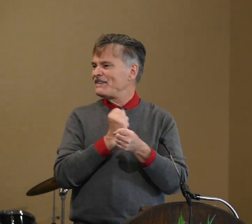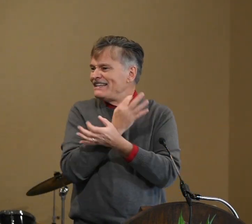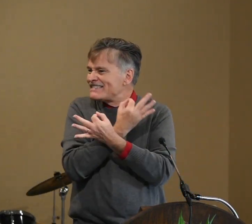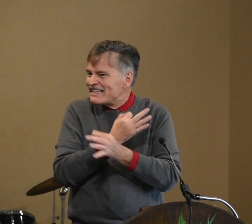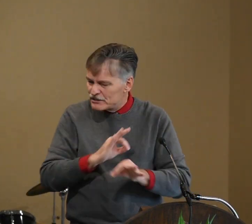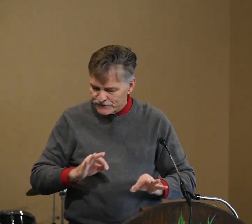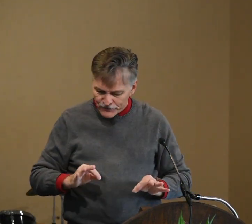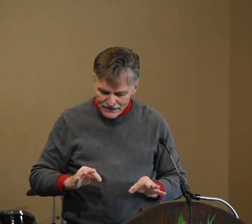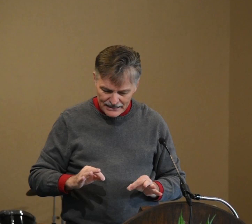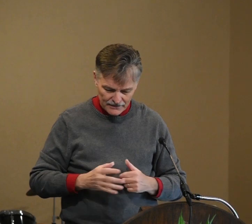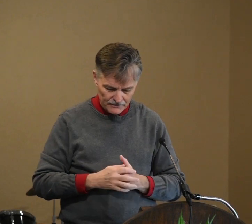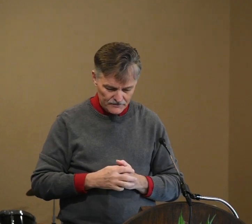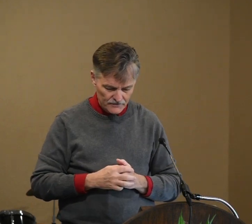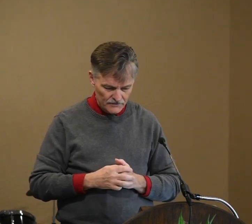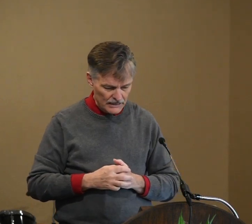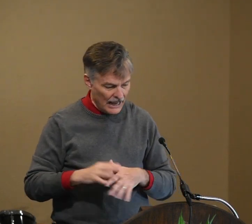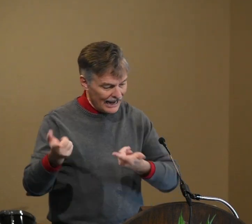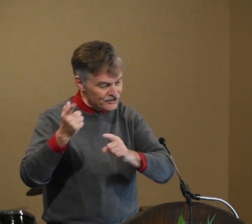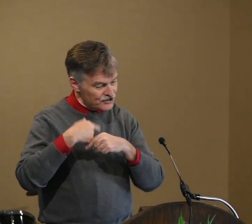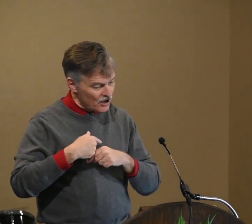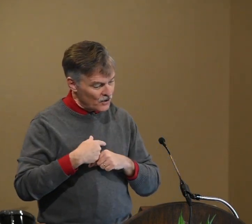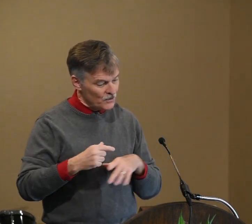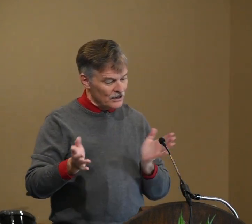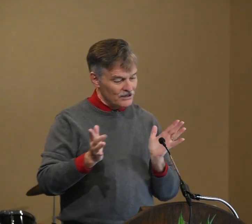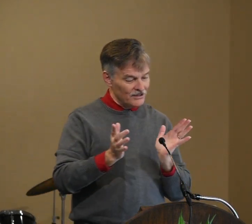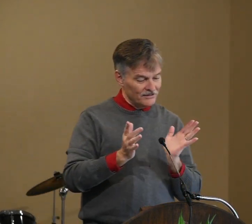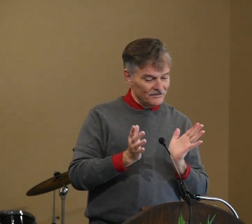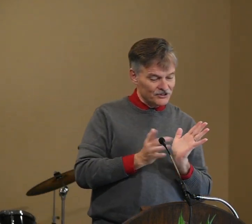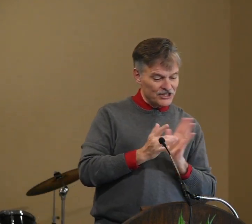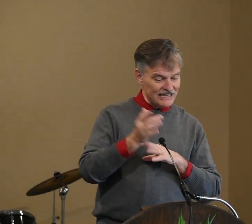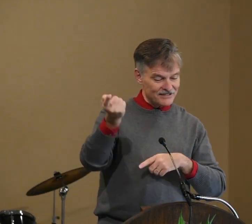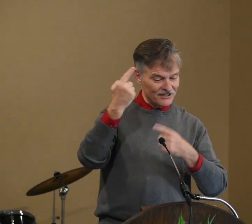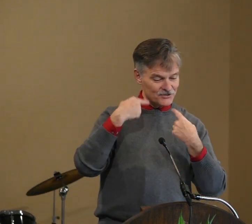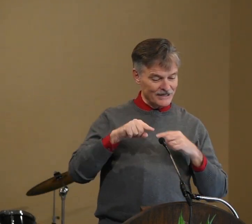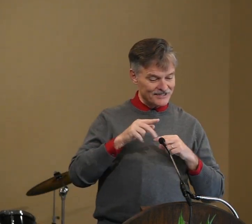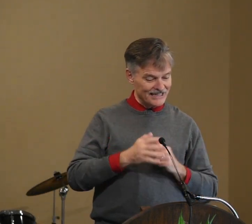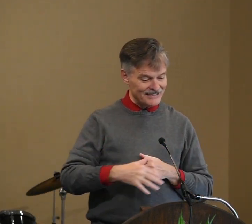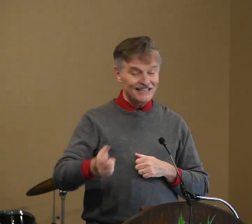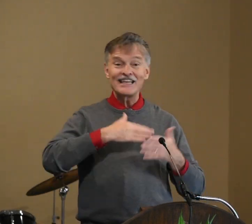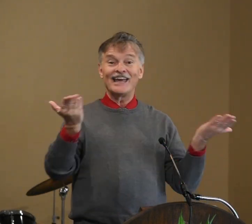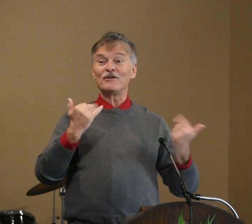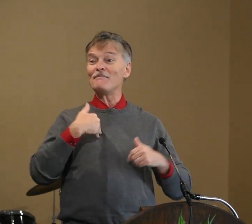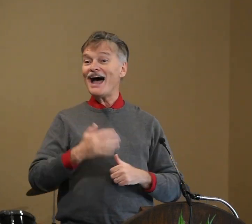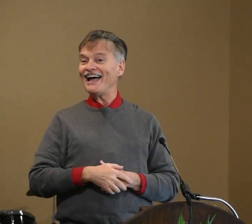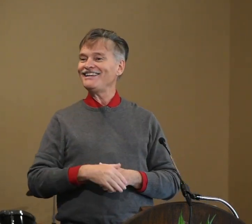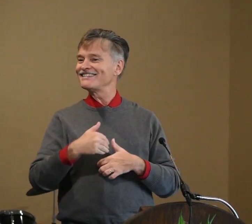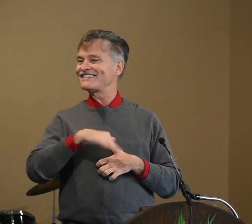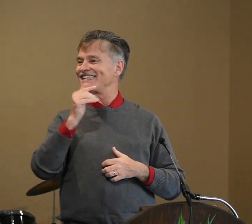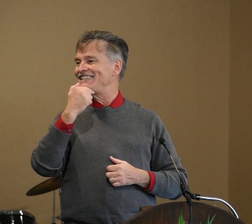they didn't set us free. And so, Jesus, we see, says, here am I, send